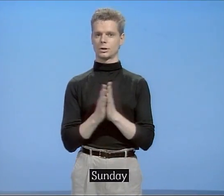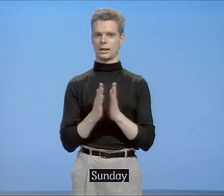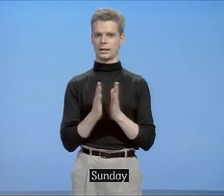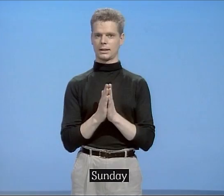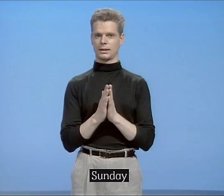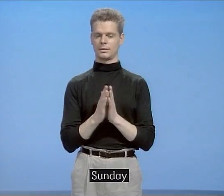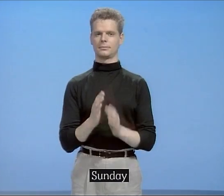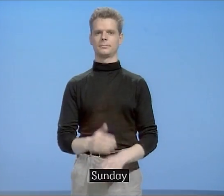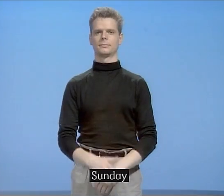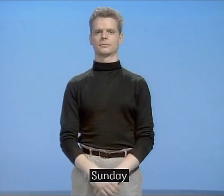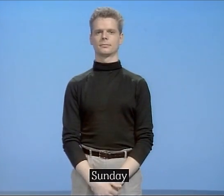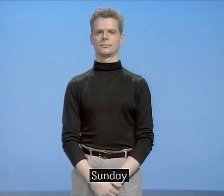Sunday.